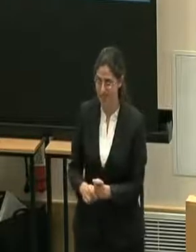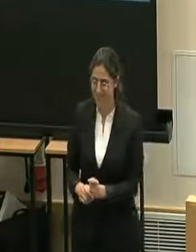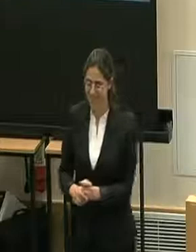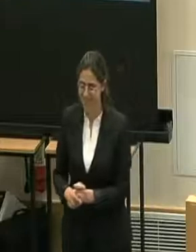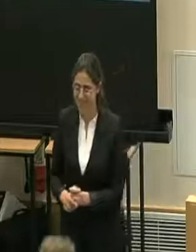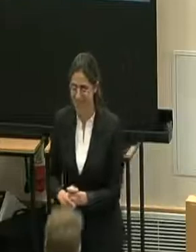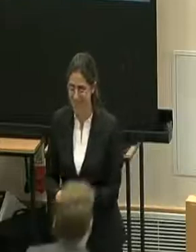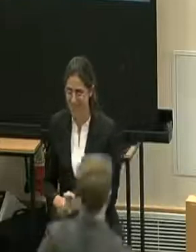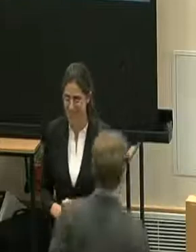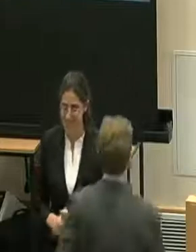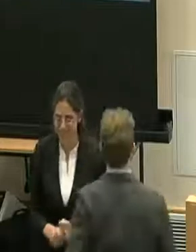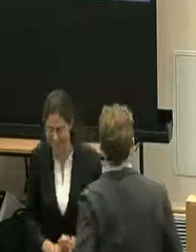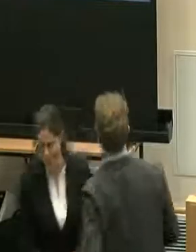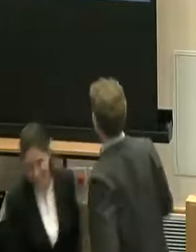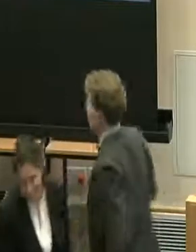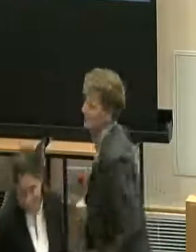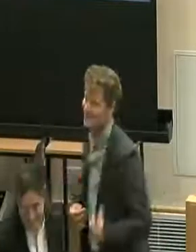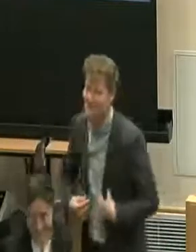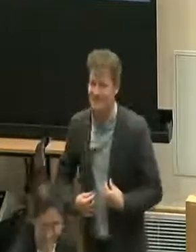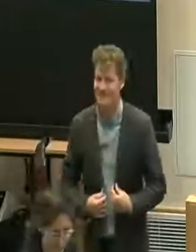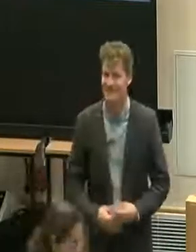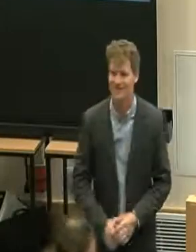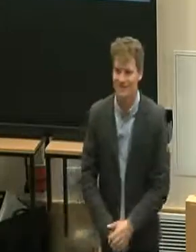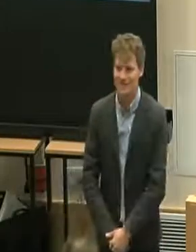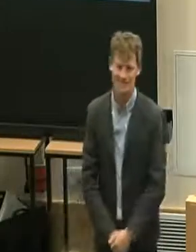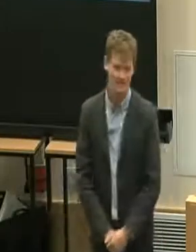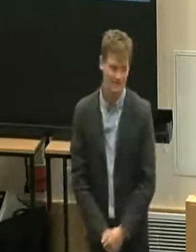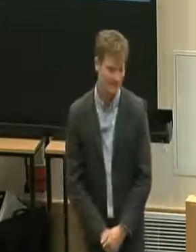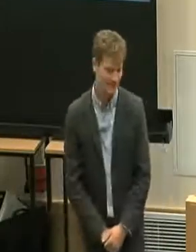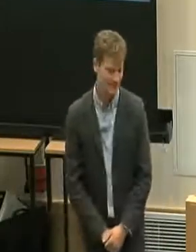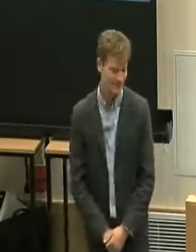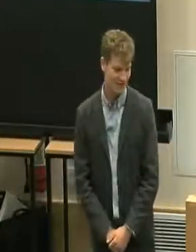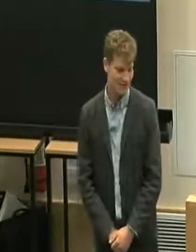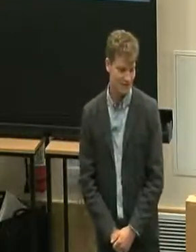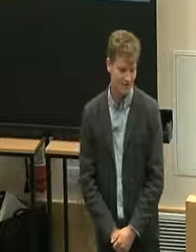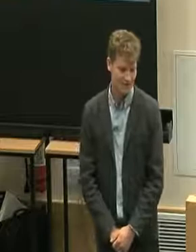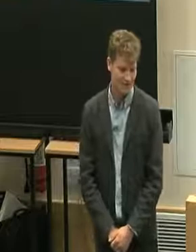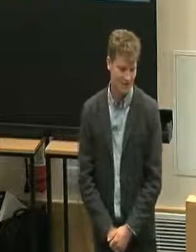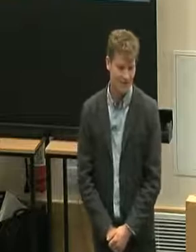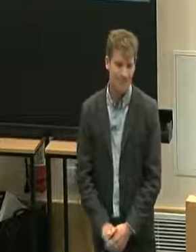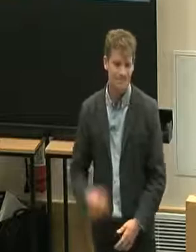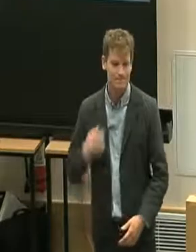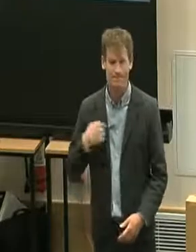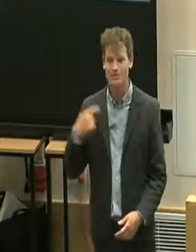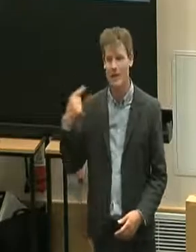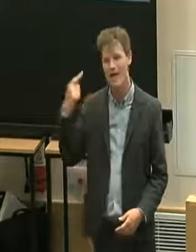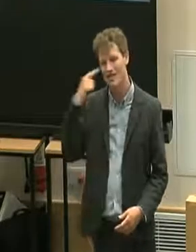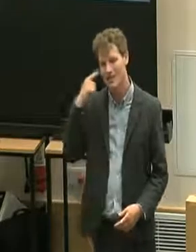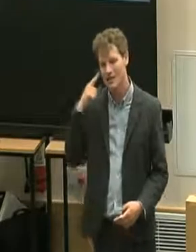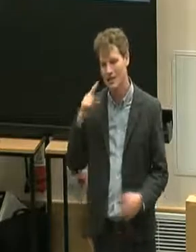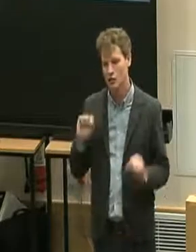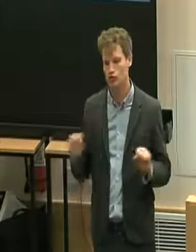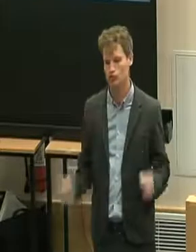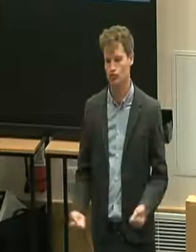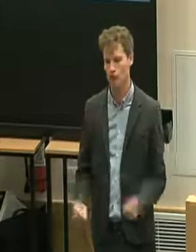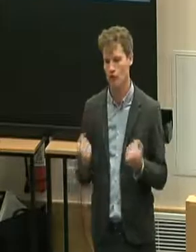possible, and that one is compatible with equality of opportunity, I think, in the strongest version.